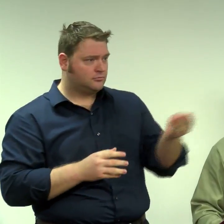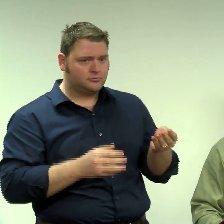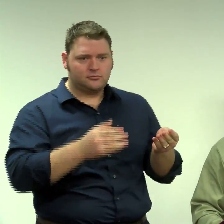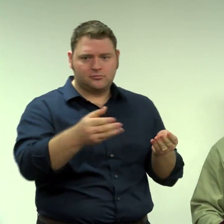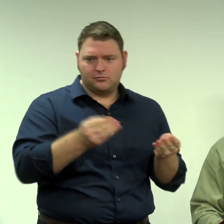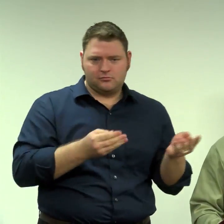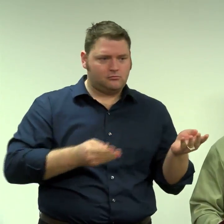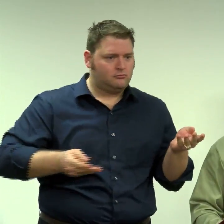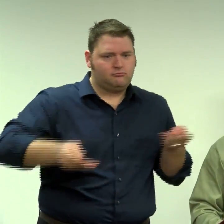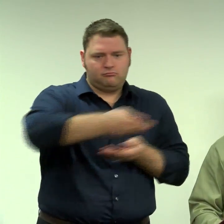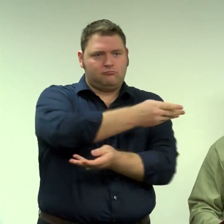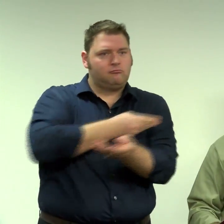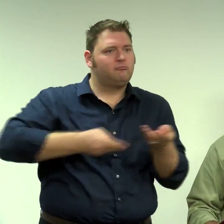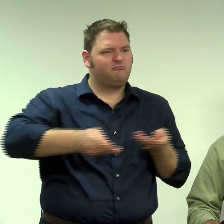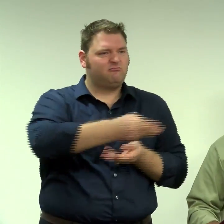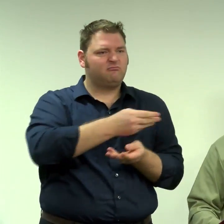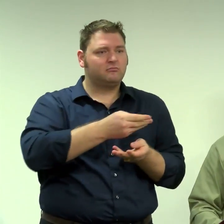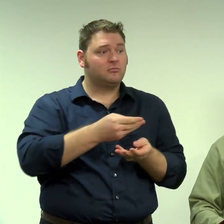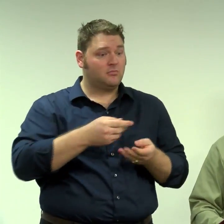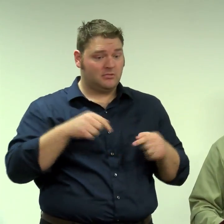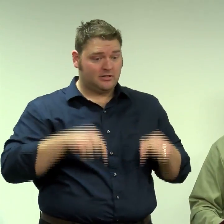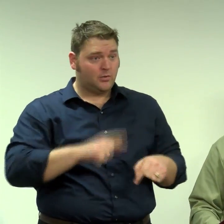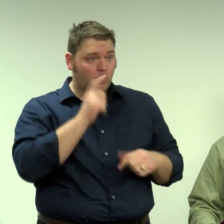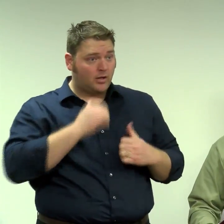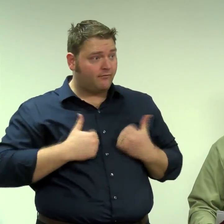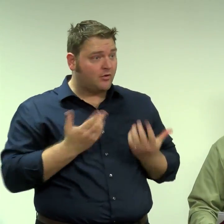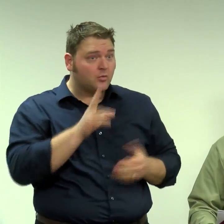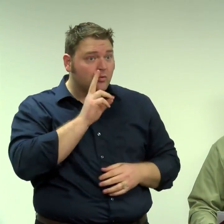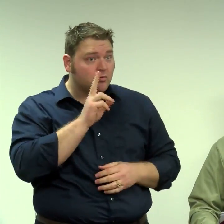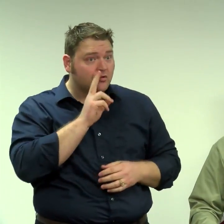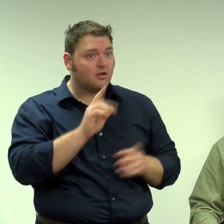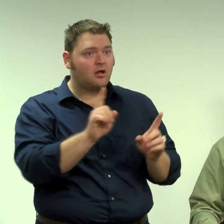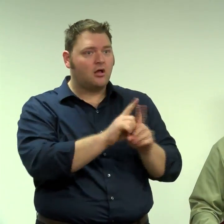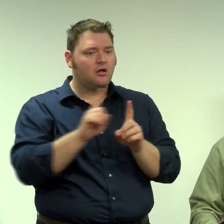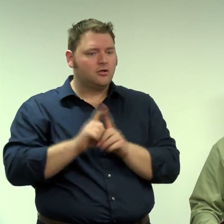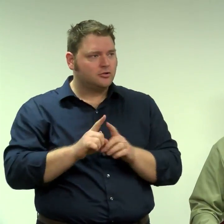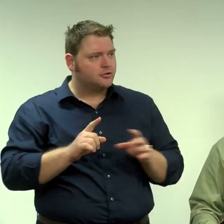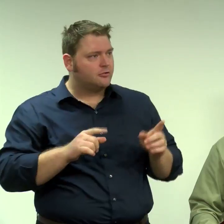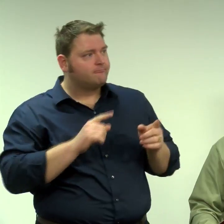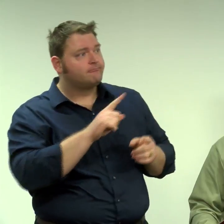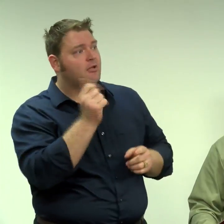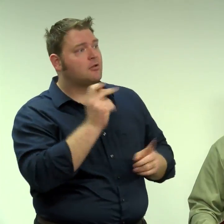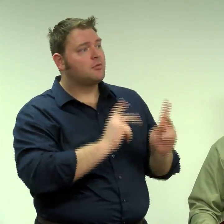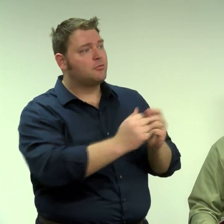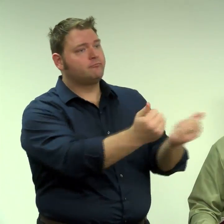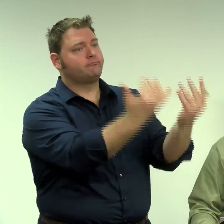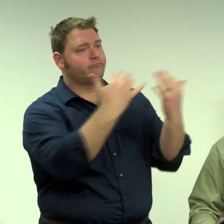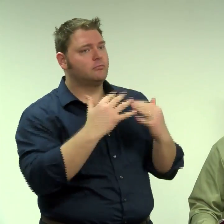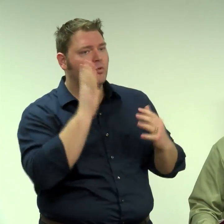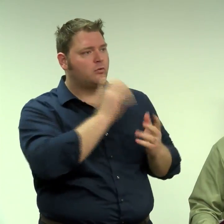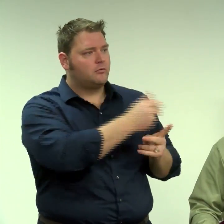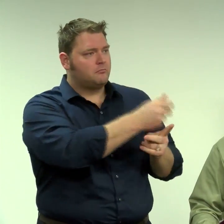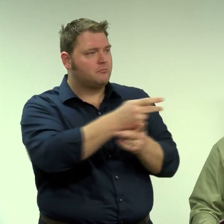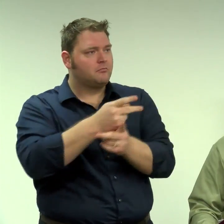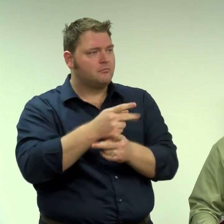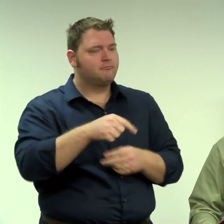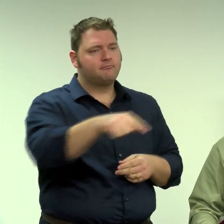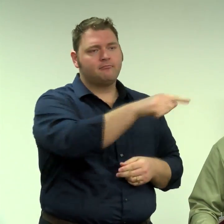in from other areas. So additional announcement on the shelters will be forthcoming, probably in